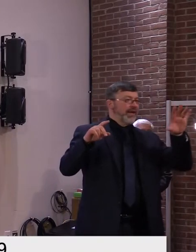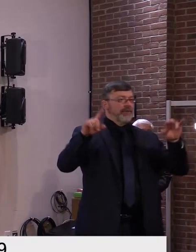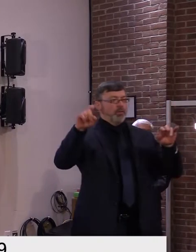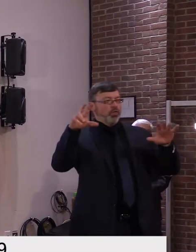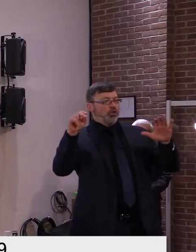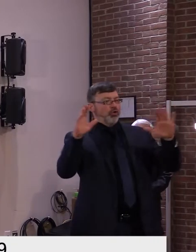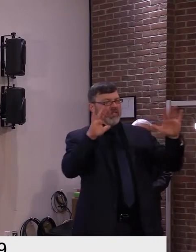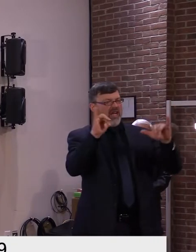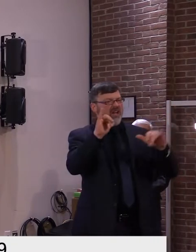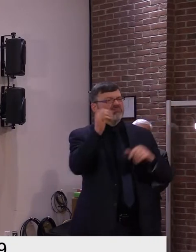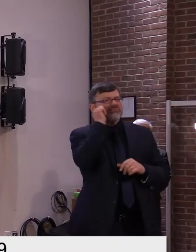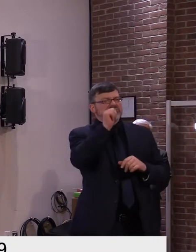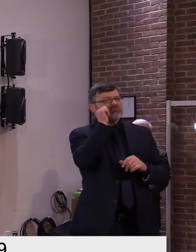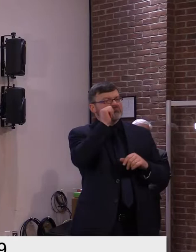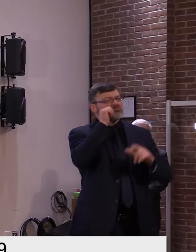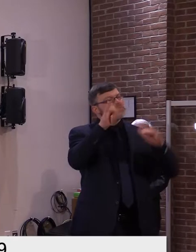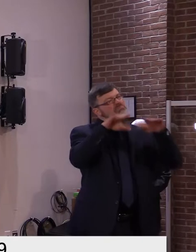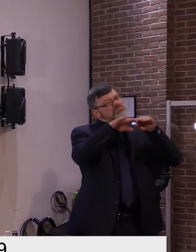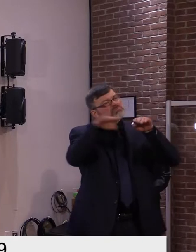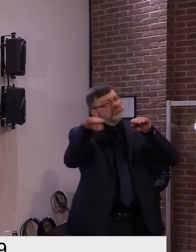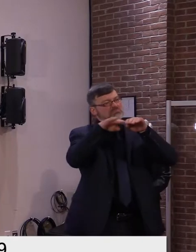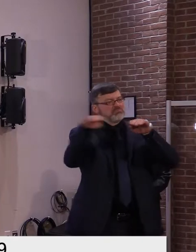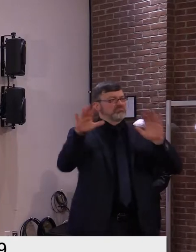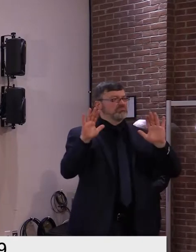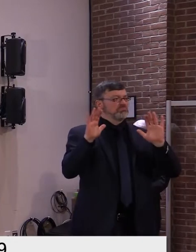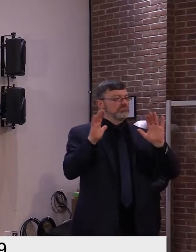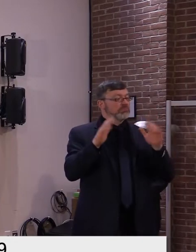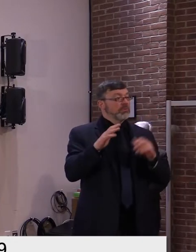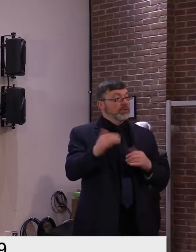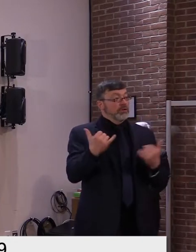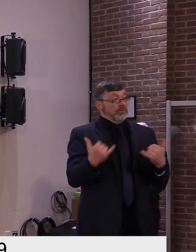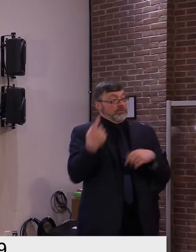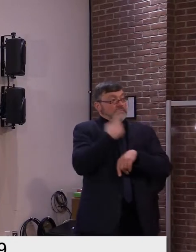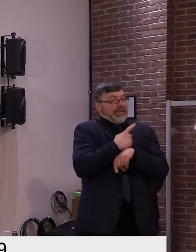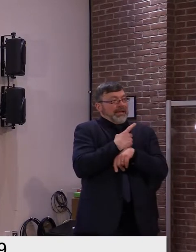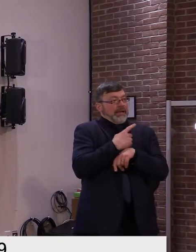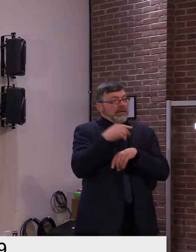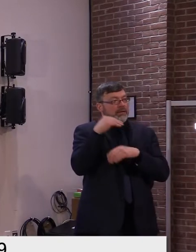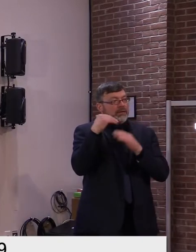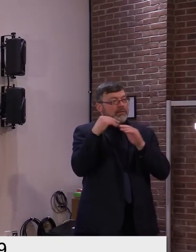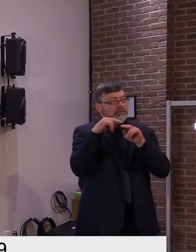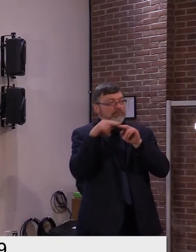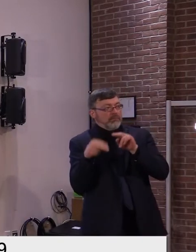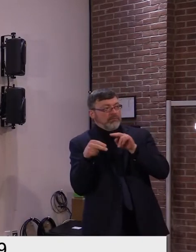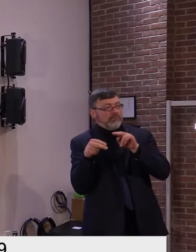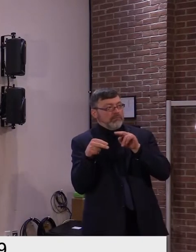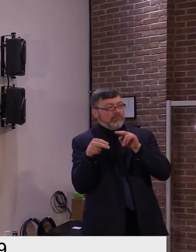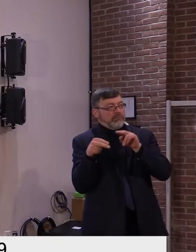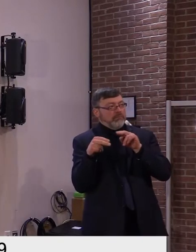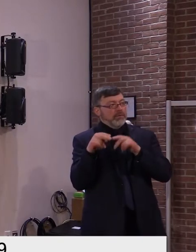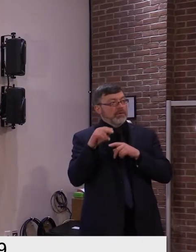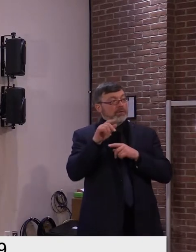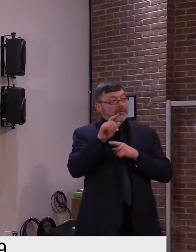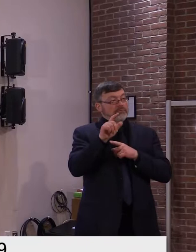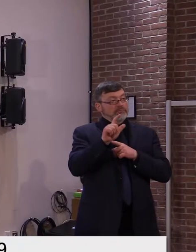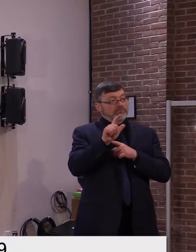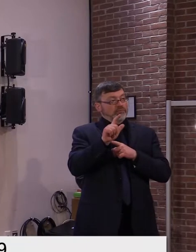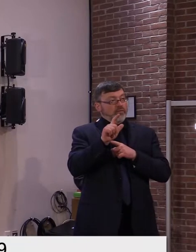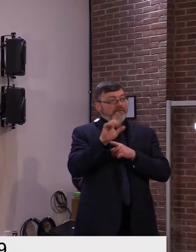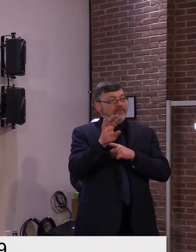Today, we are reporting a slight downtick in the hospitalizations to 24, three patients in the